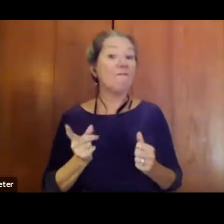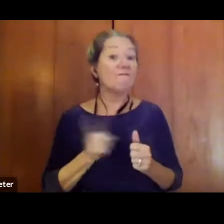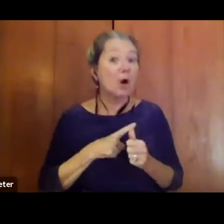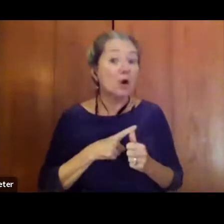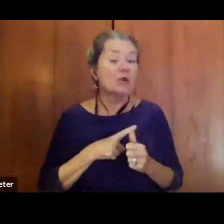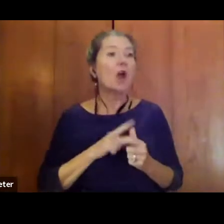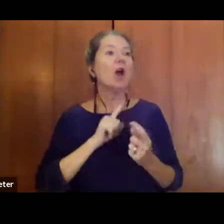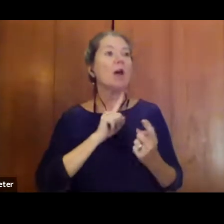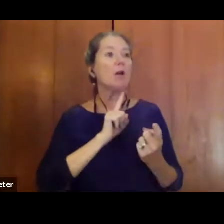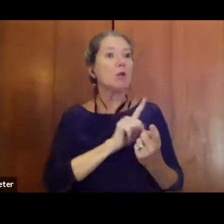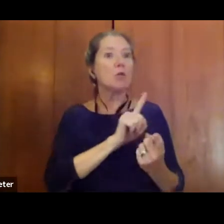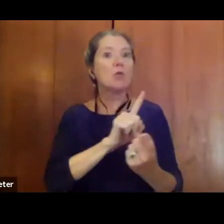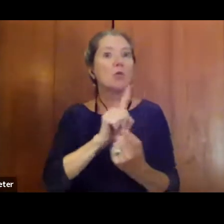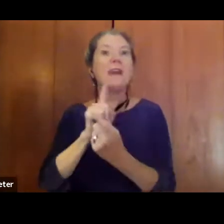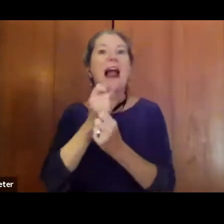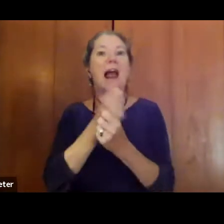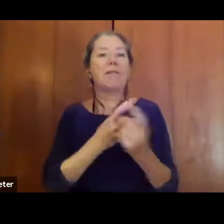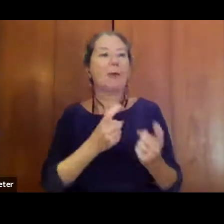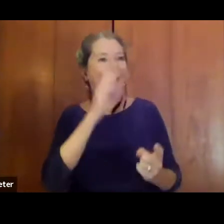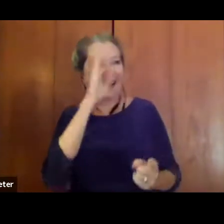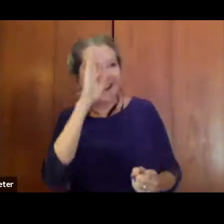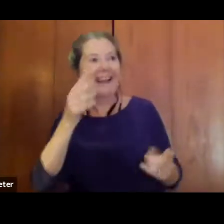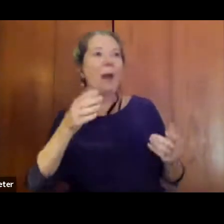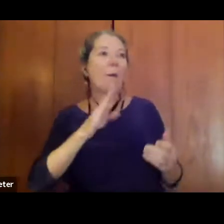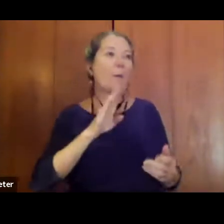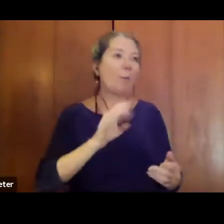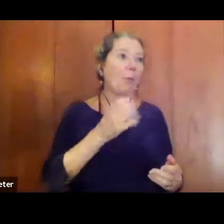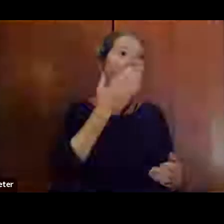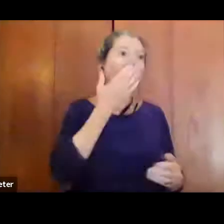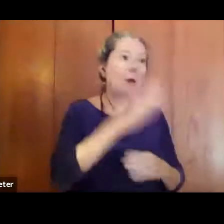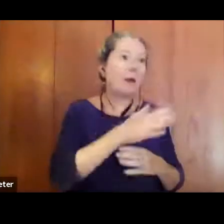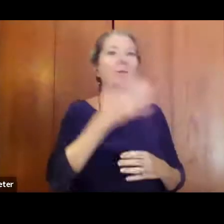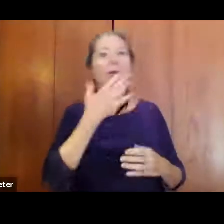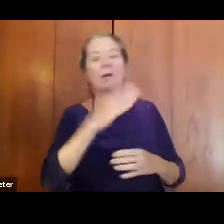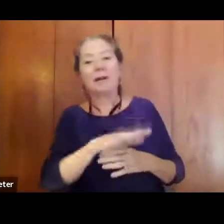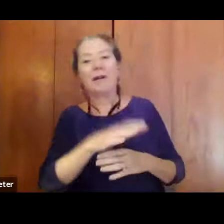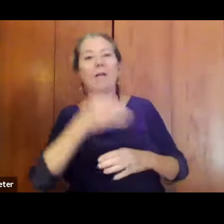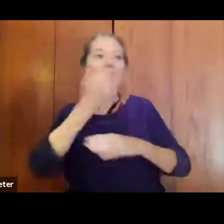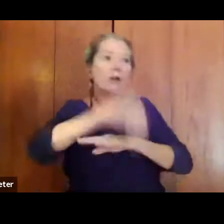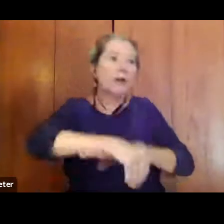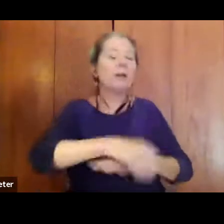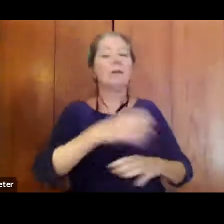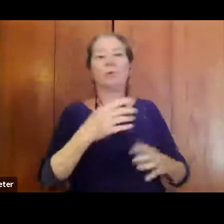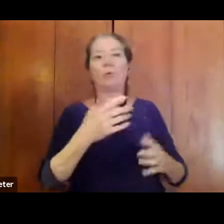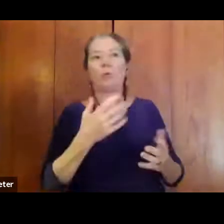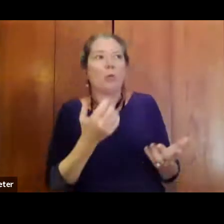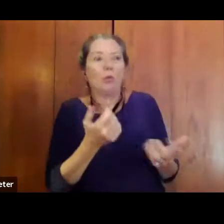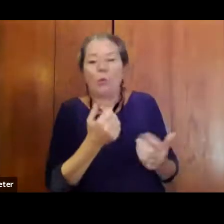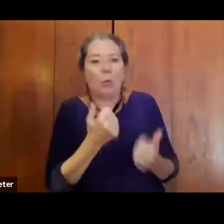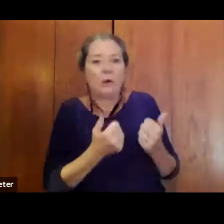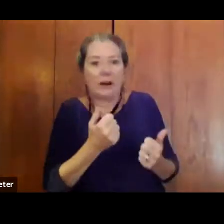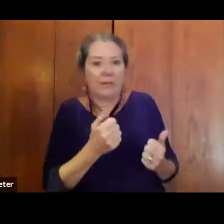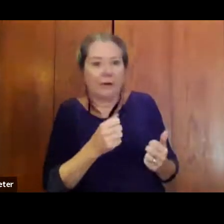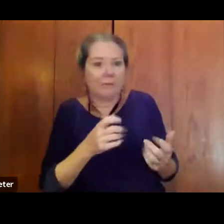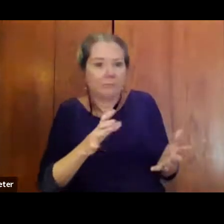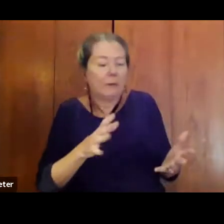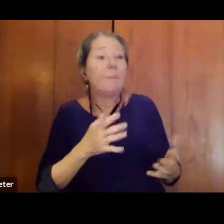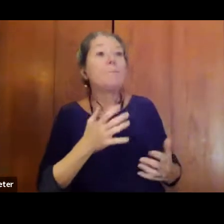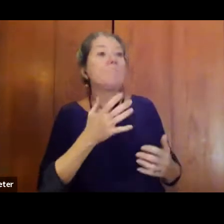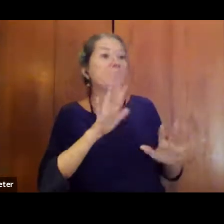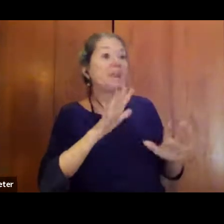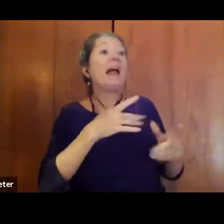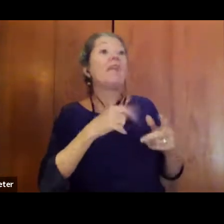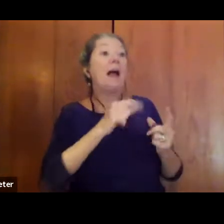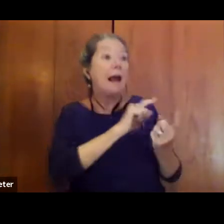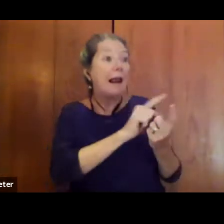I mean you gave your salutation, buenos días, buenas tardes, buenas noches, good morning, good afternoon, or good evening. And then you went